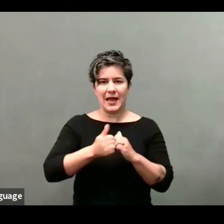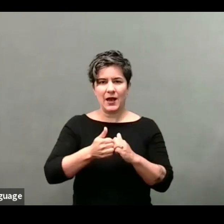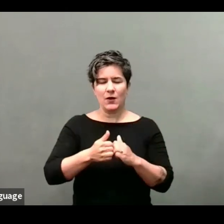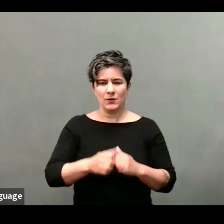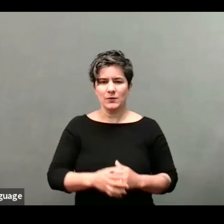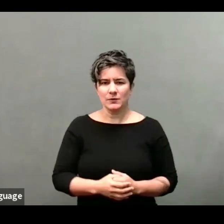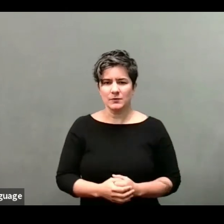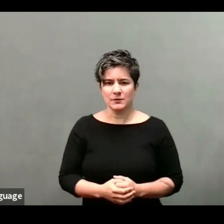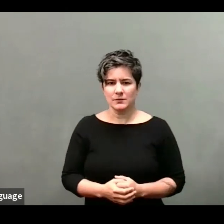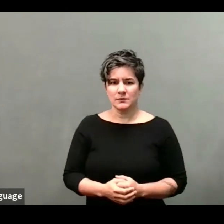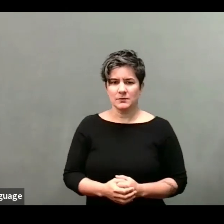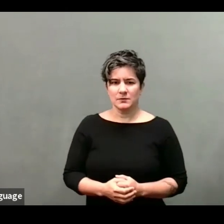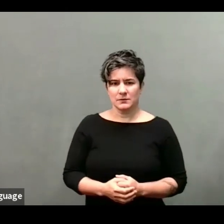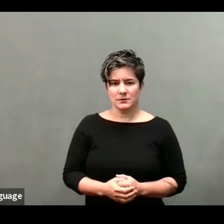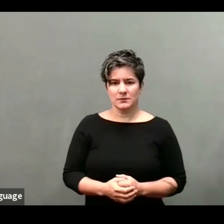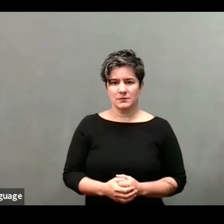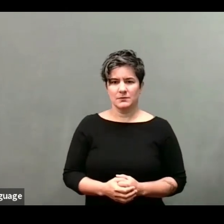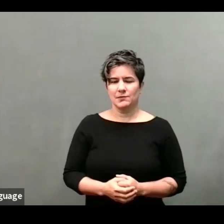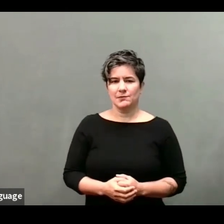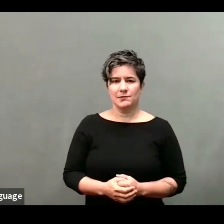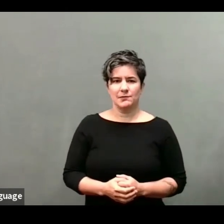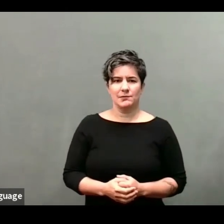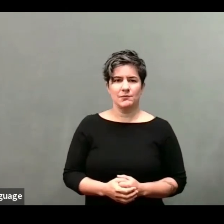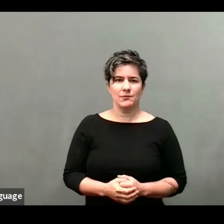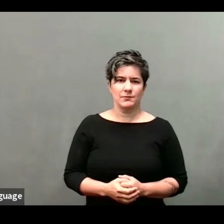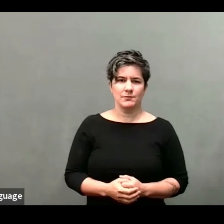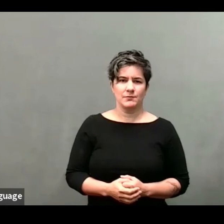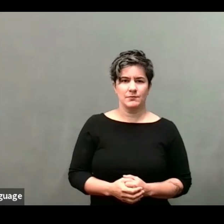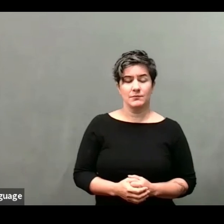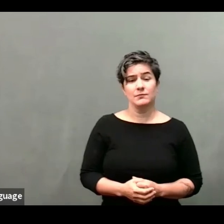great way to handle it.